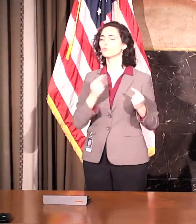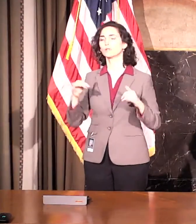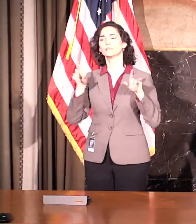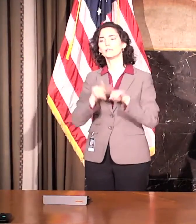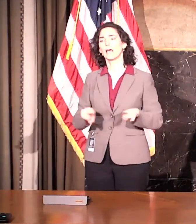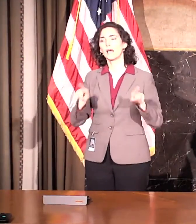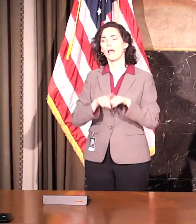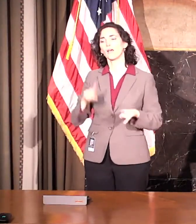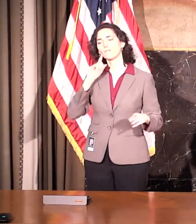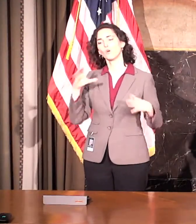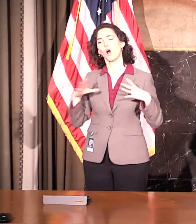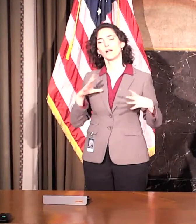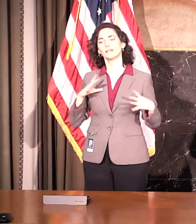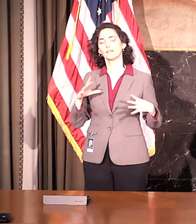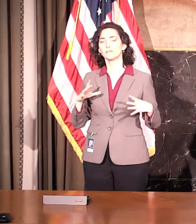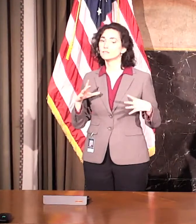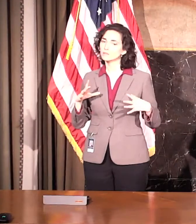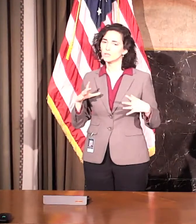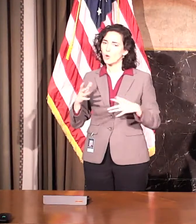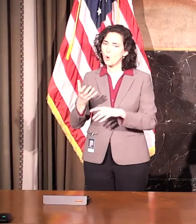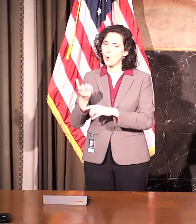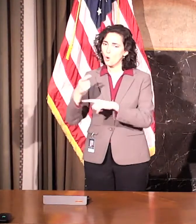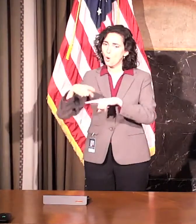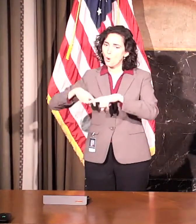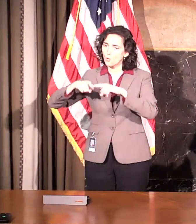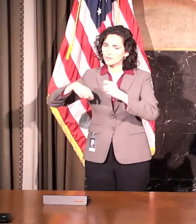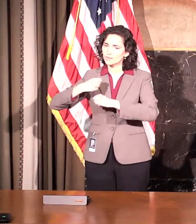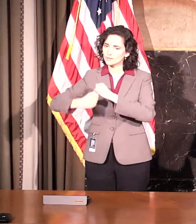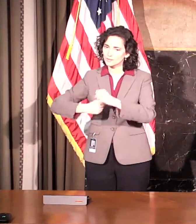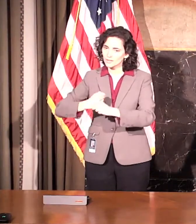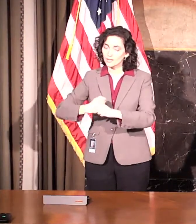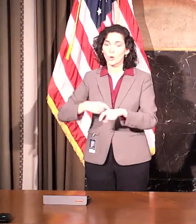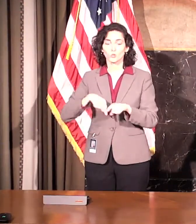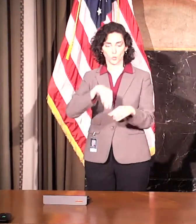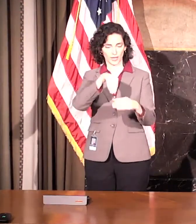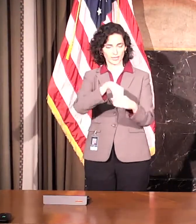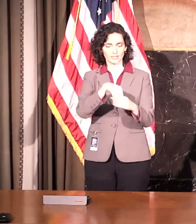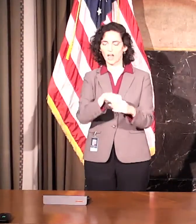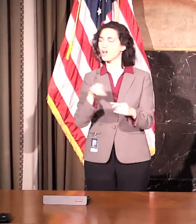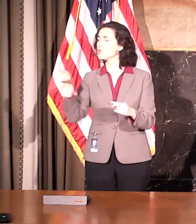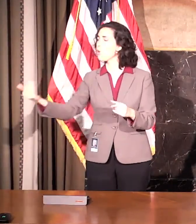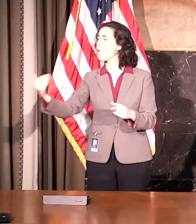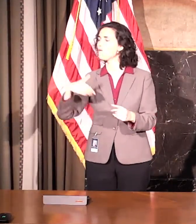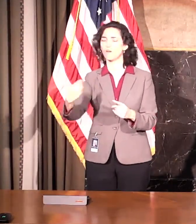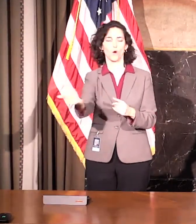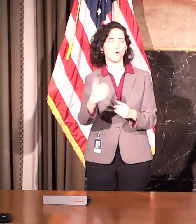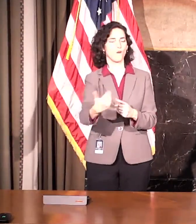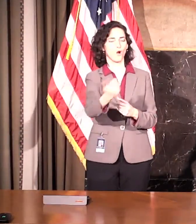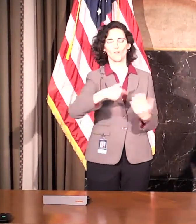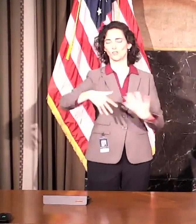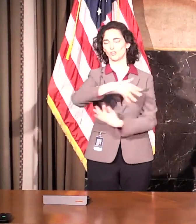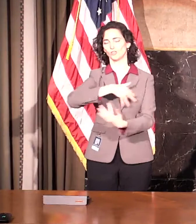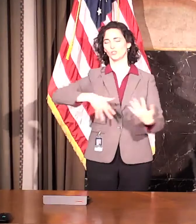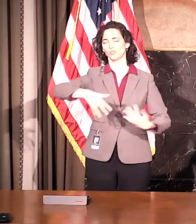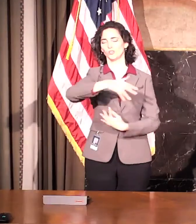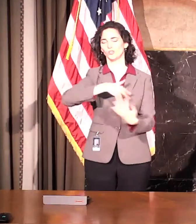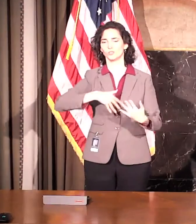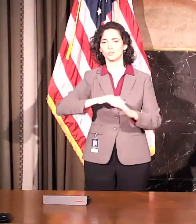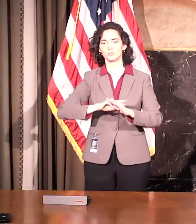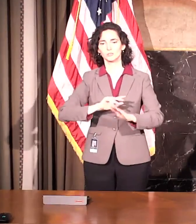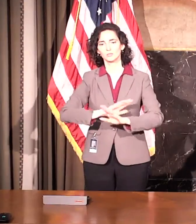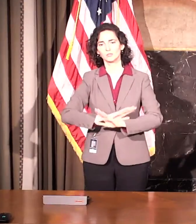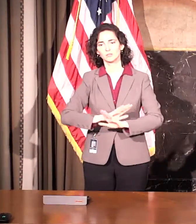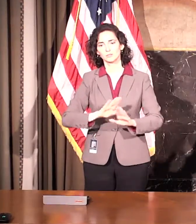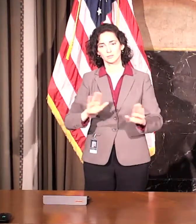certainly having those indoor gatherings where people from multiple households come together for extended periods of time